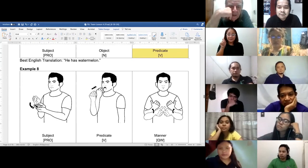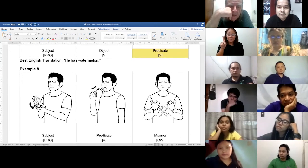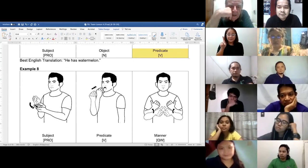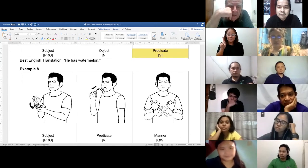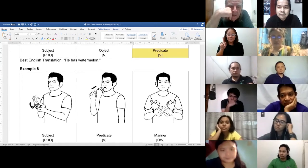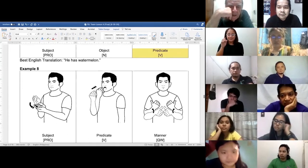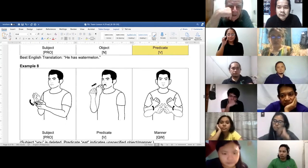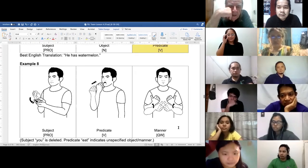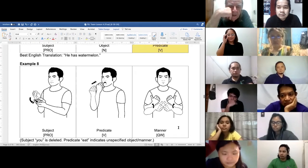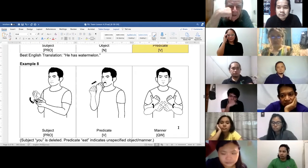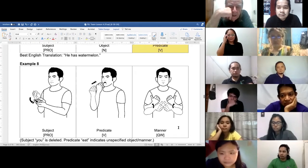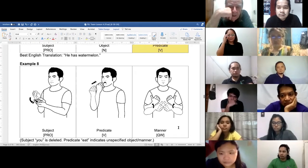Okay.